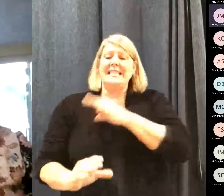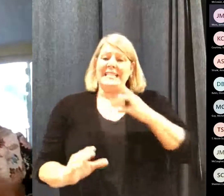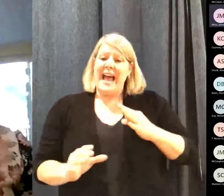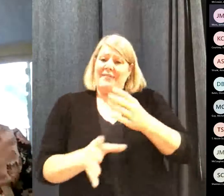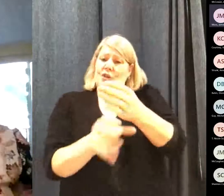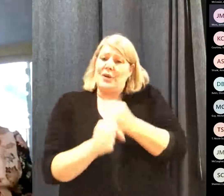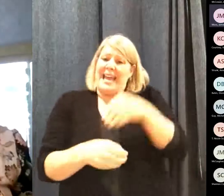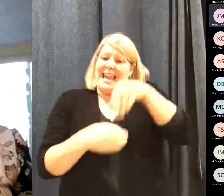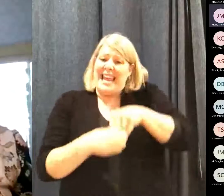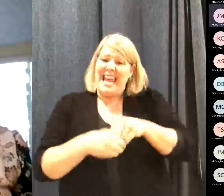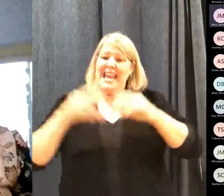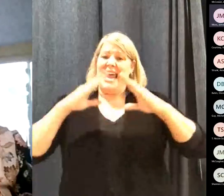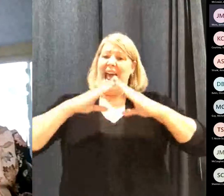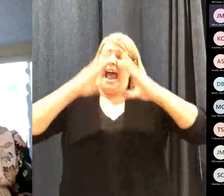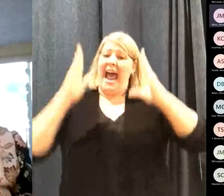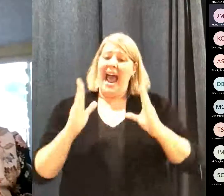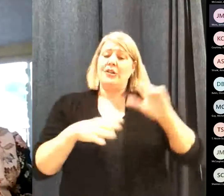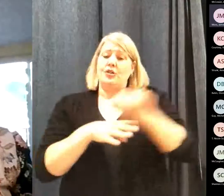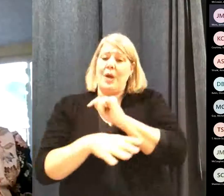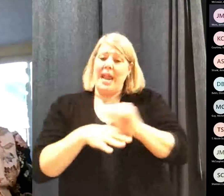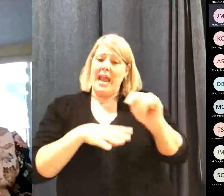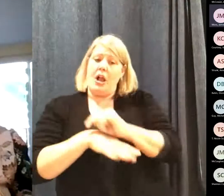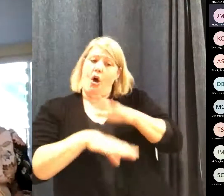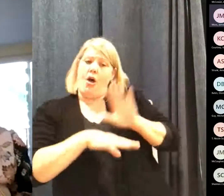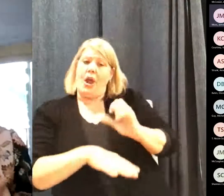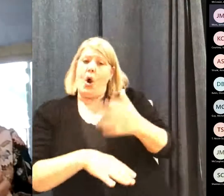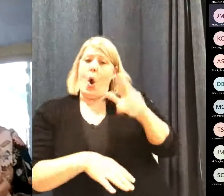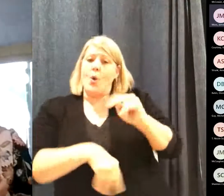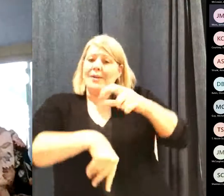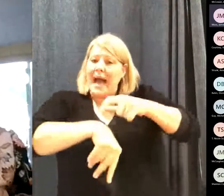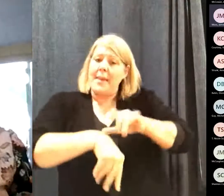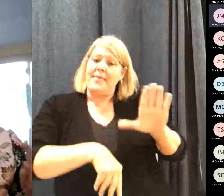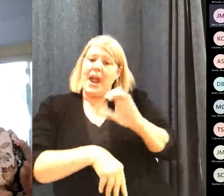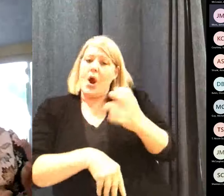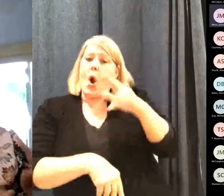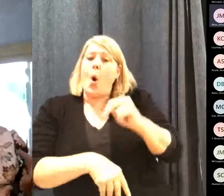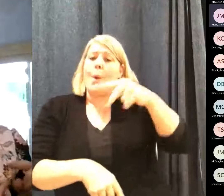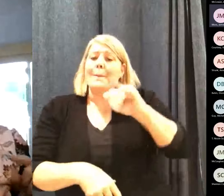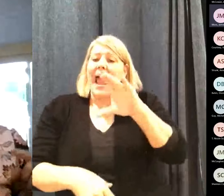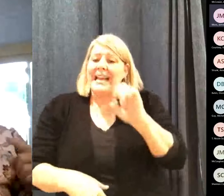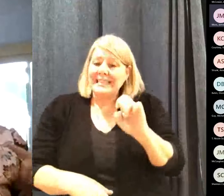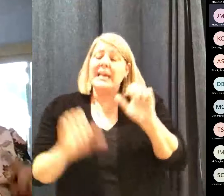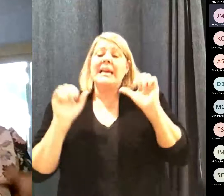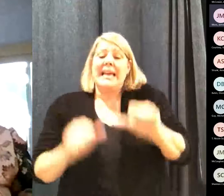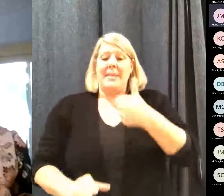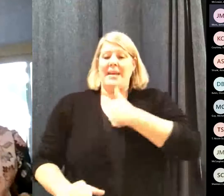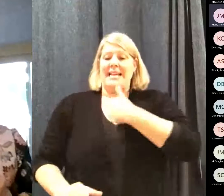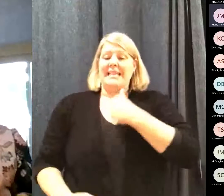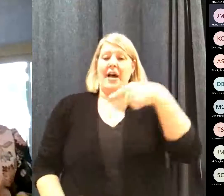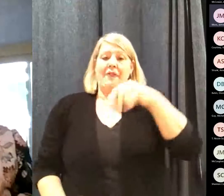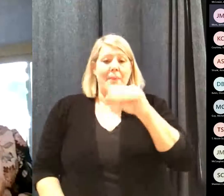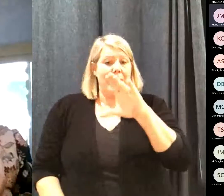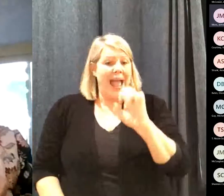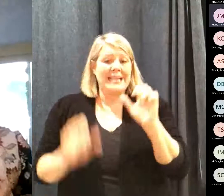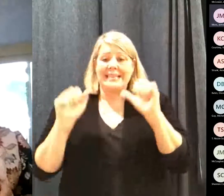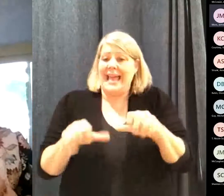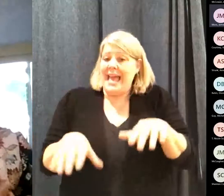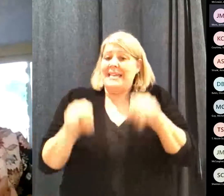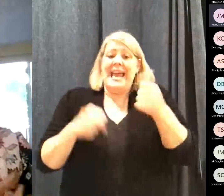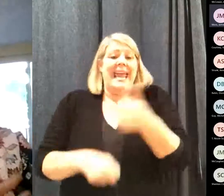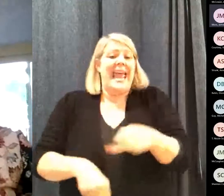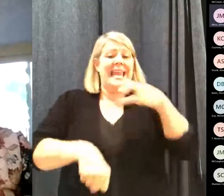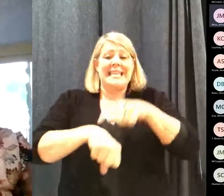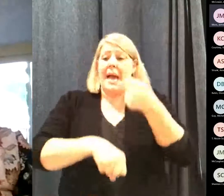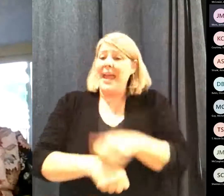their own time and at their own pace. They can be taken, they're self-paced, they can be taken anytime, anywhere, as